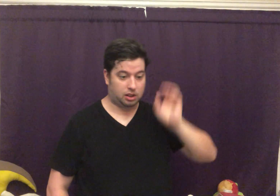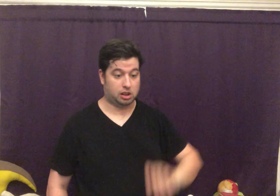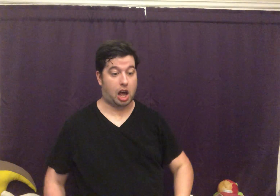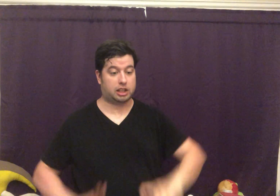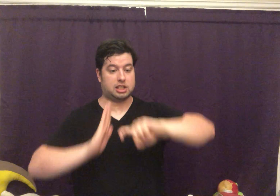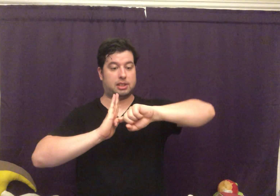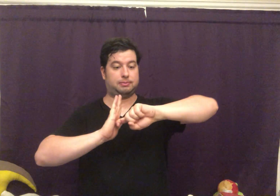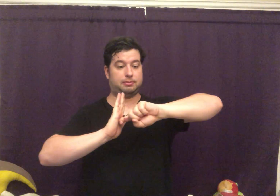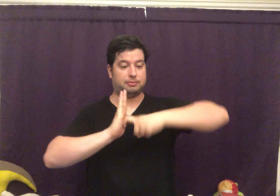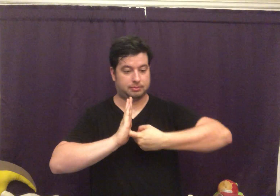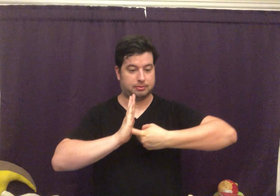Locked.